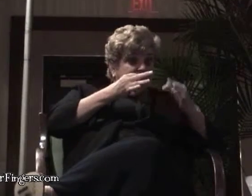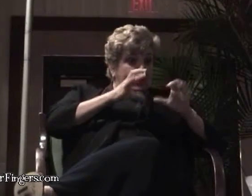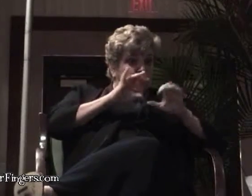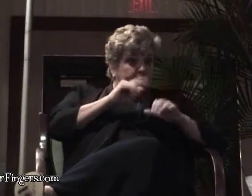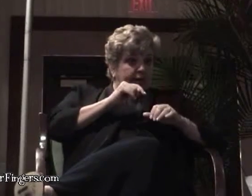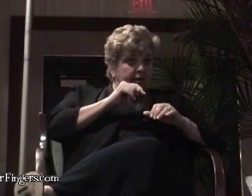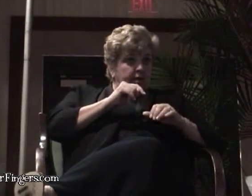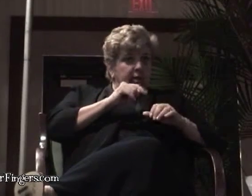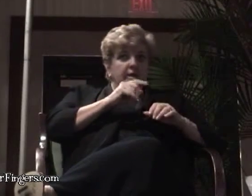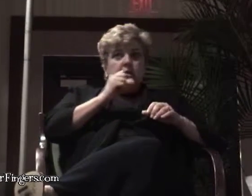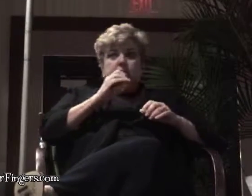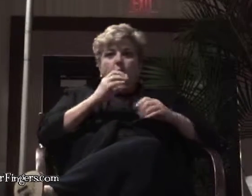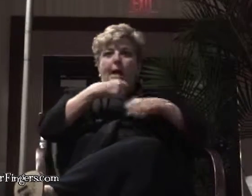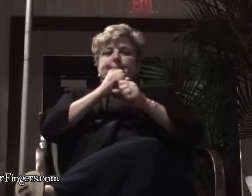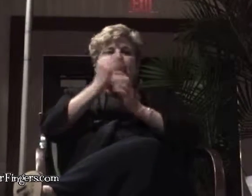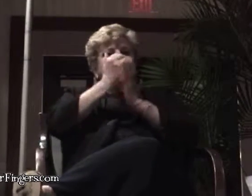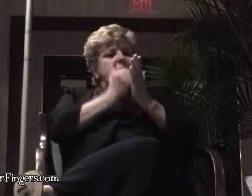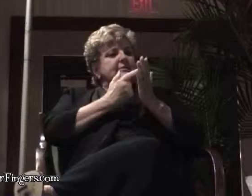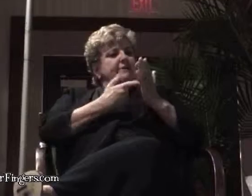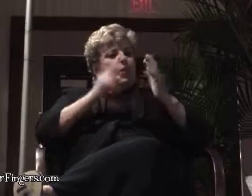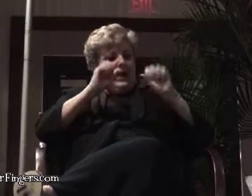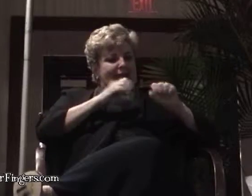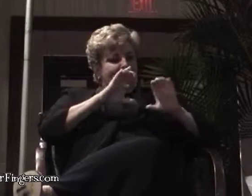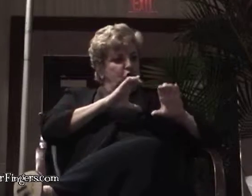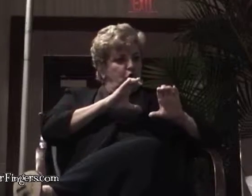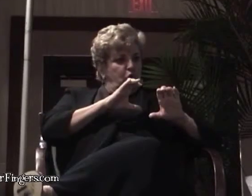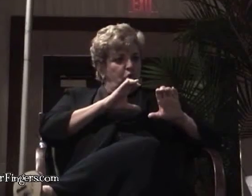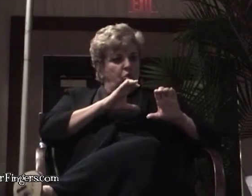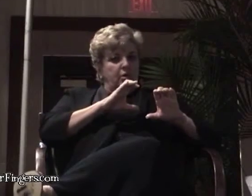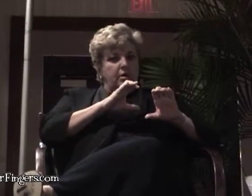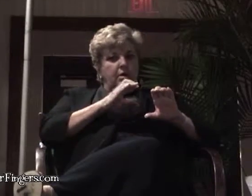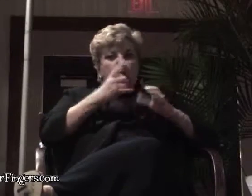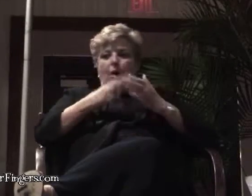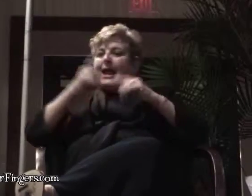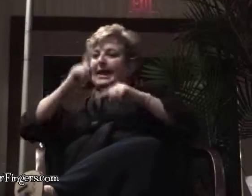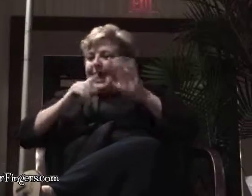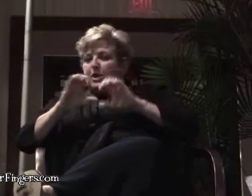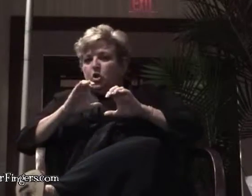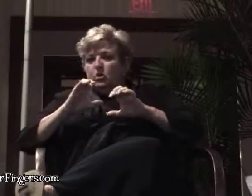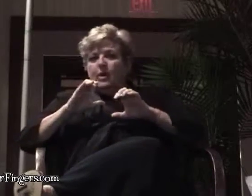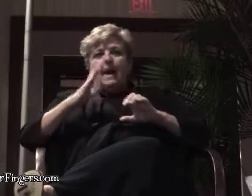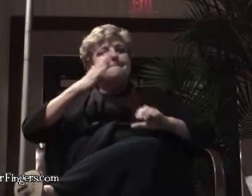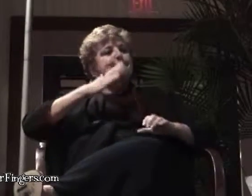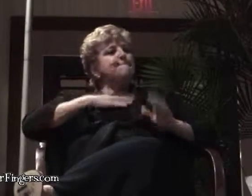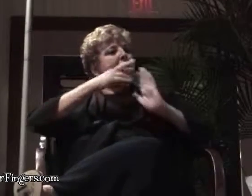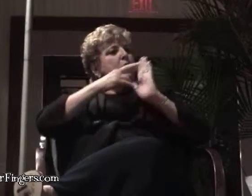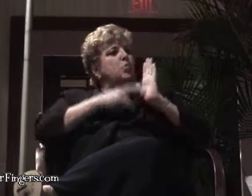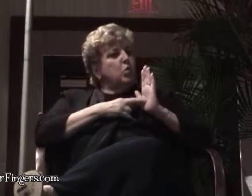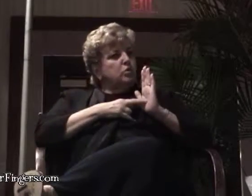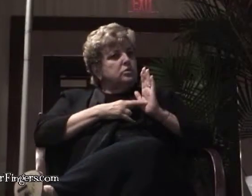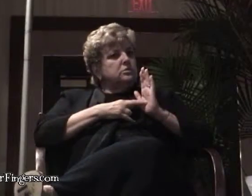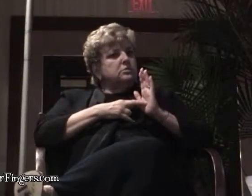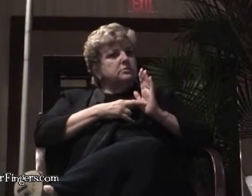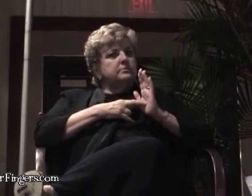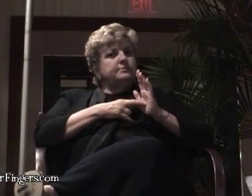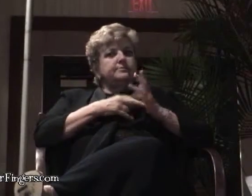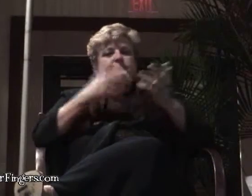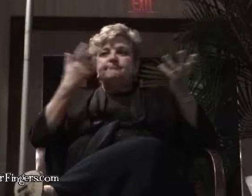can and can't do. Otto's rules for sex. Nobody else's. Something like a salt and pepper diet. We don't know which one you want. But I got my